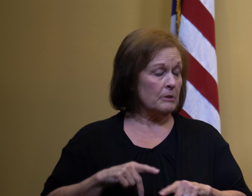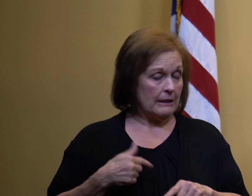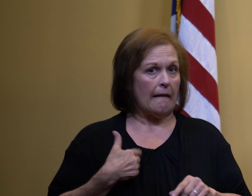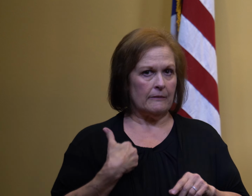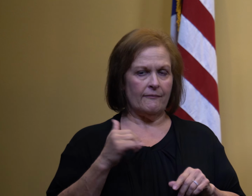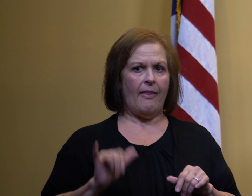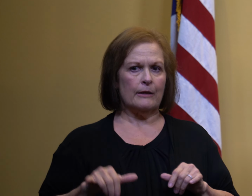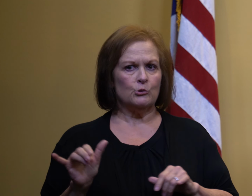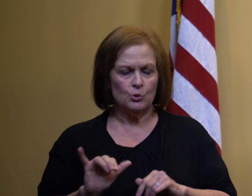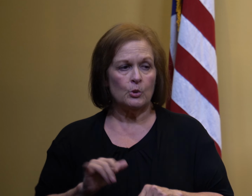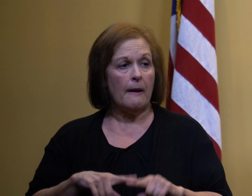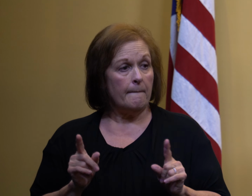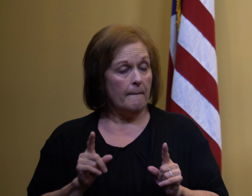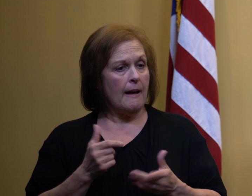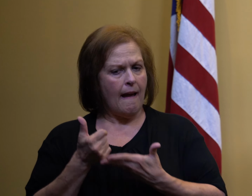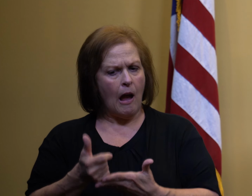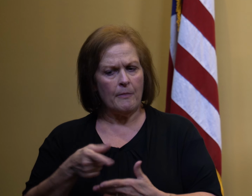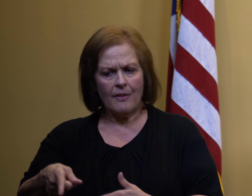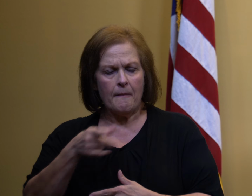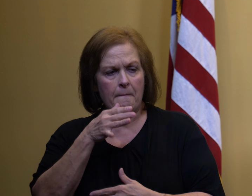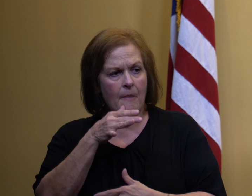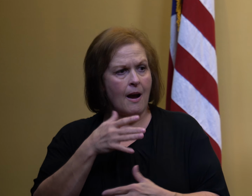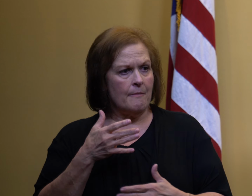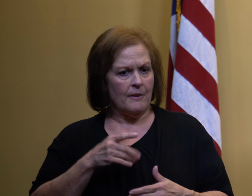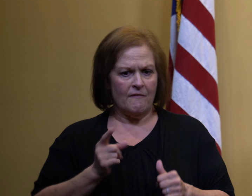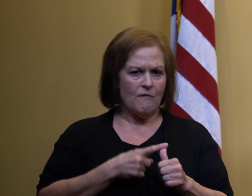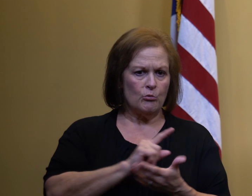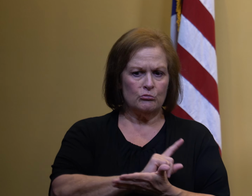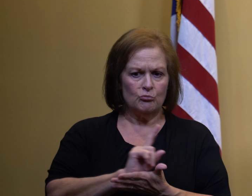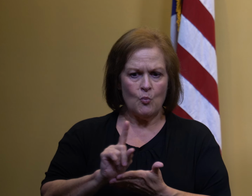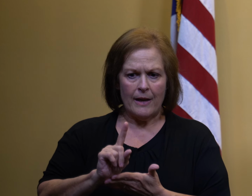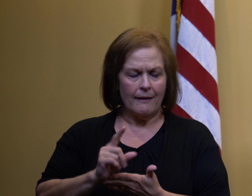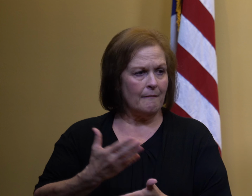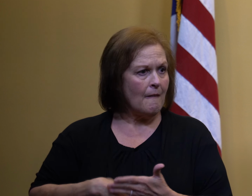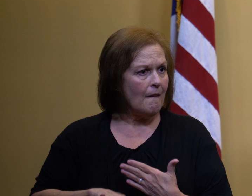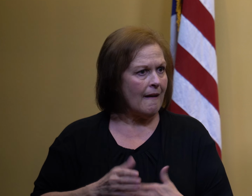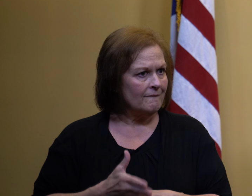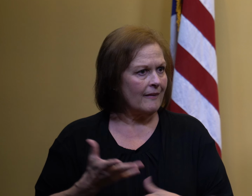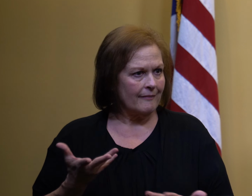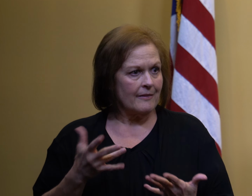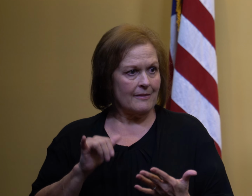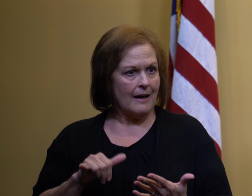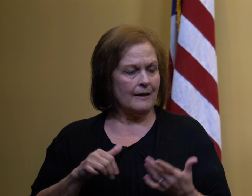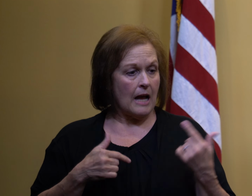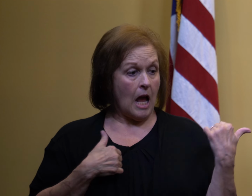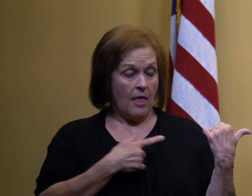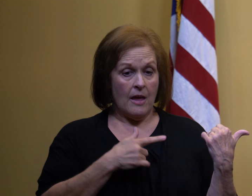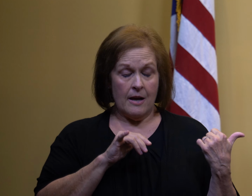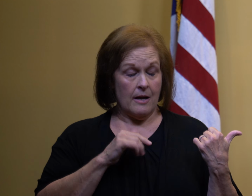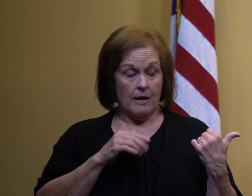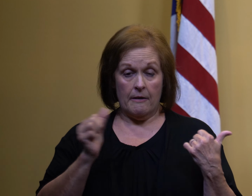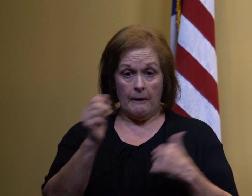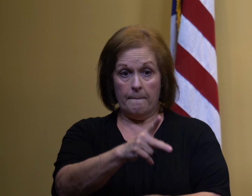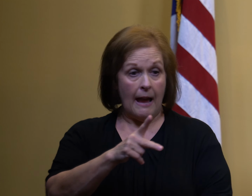mercy. You know, helping that mom, you know, that first week back and not knowing what to do. I was at the hospital the very next